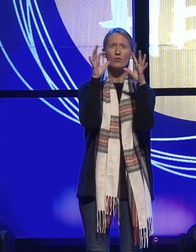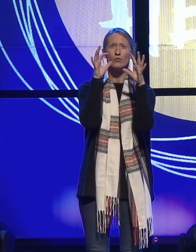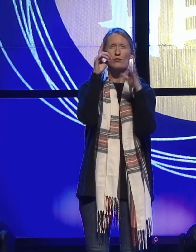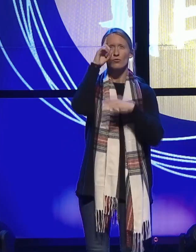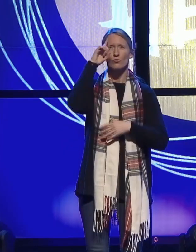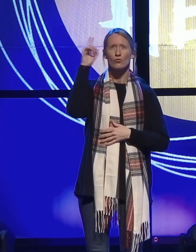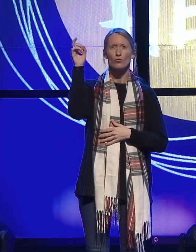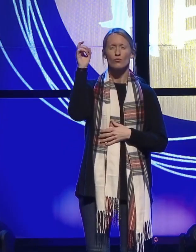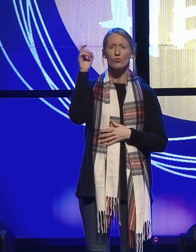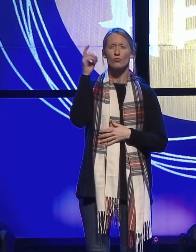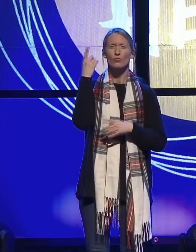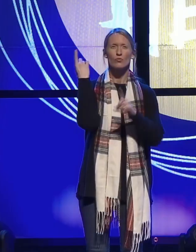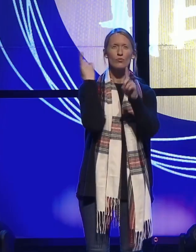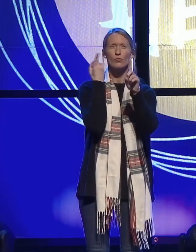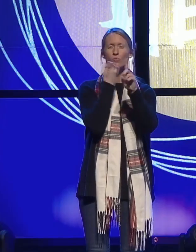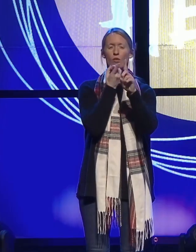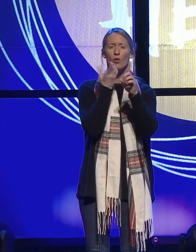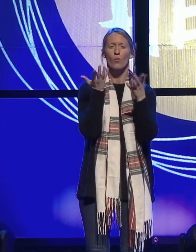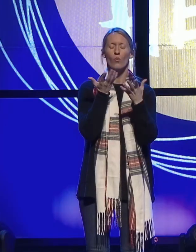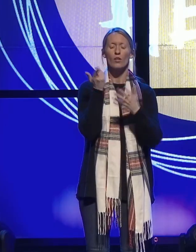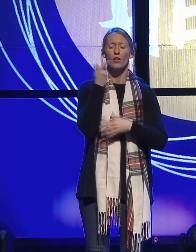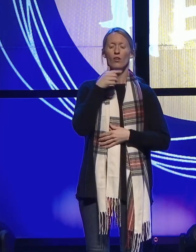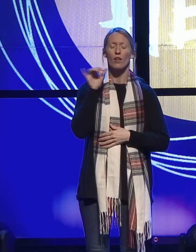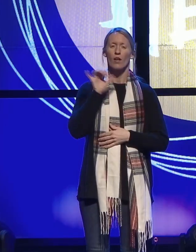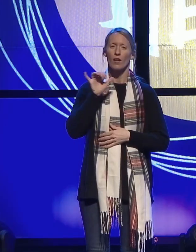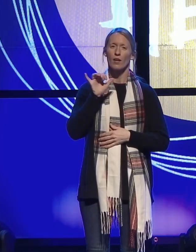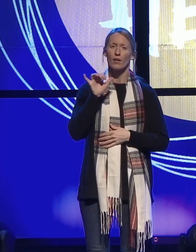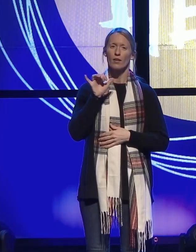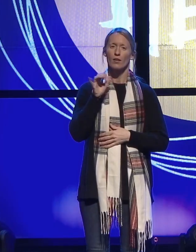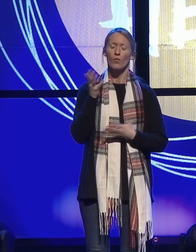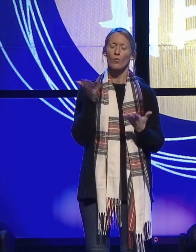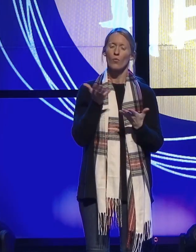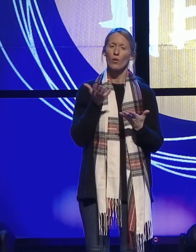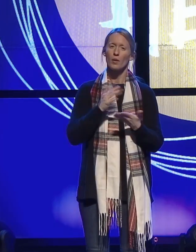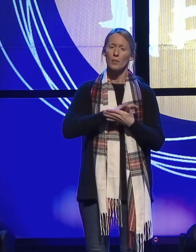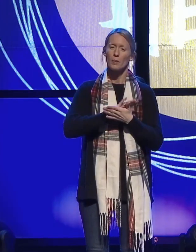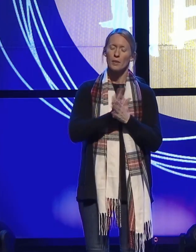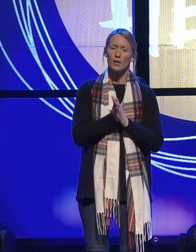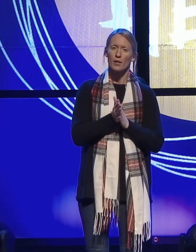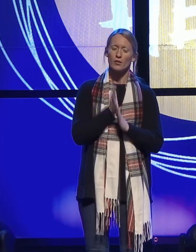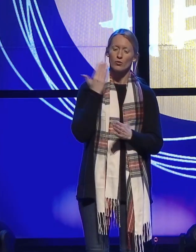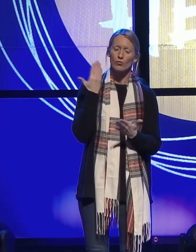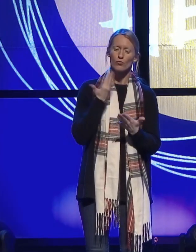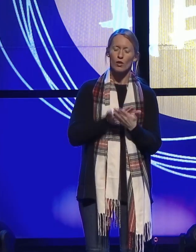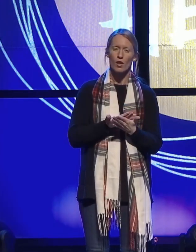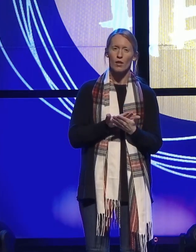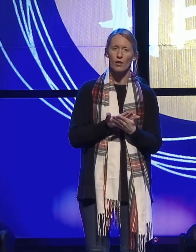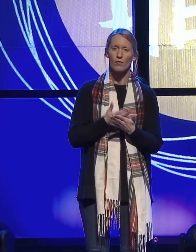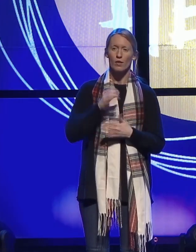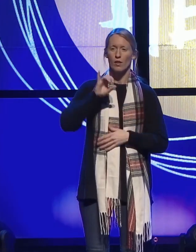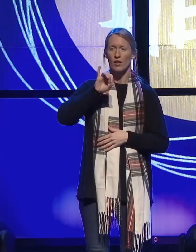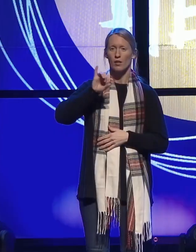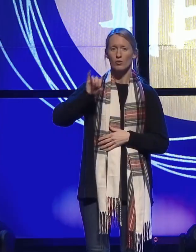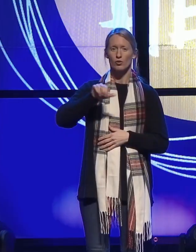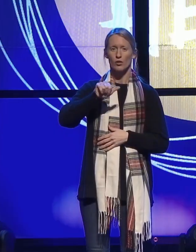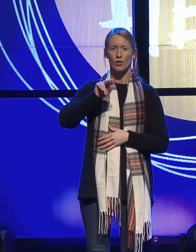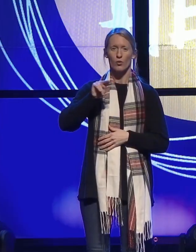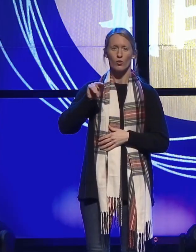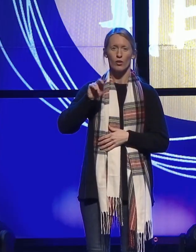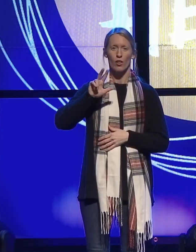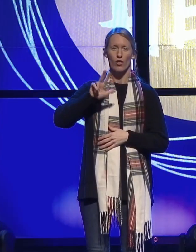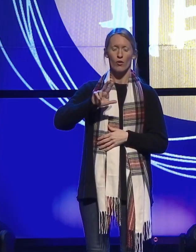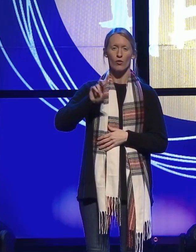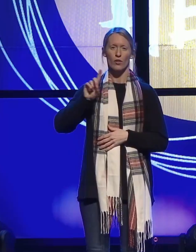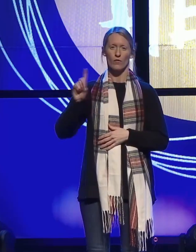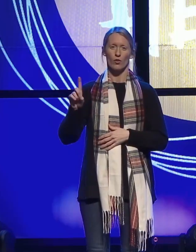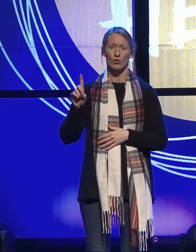just visualizing what does that look like? What would it be like to arrive there on January 31st? What would